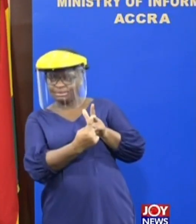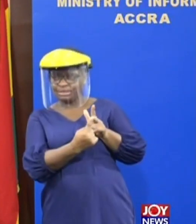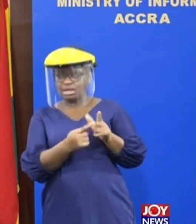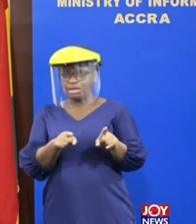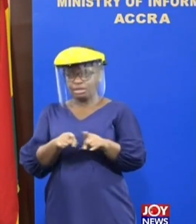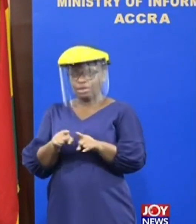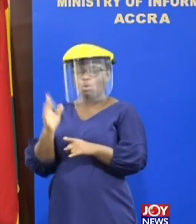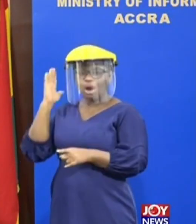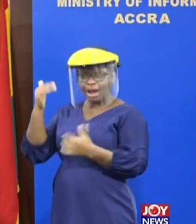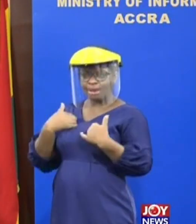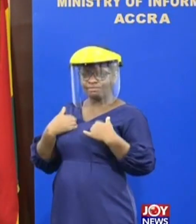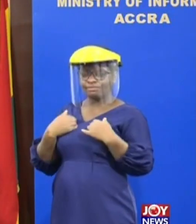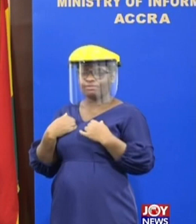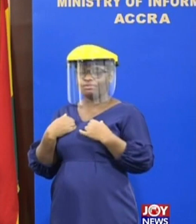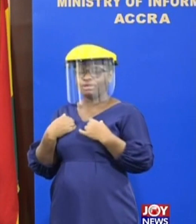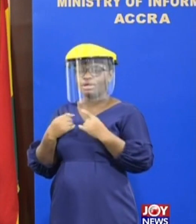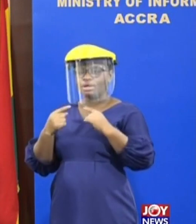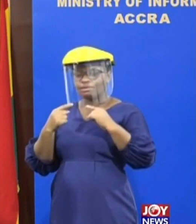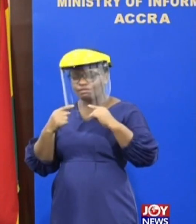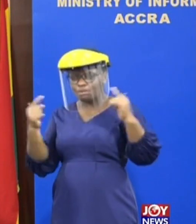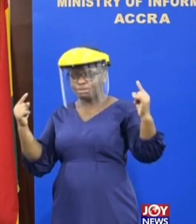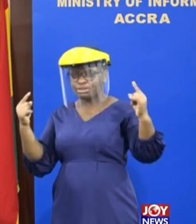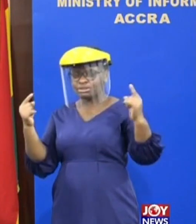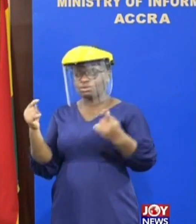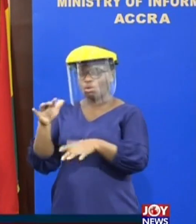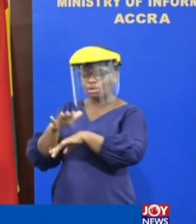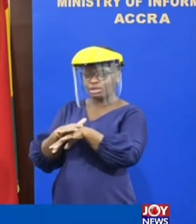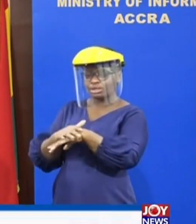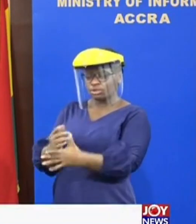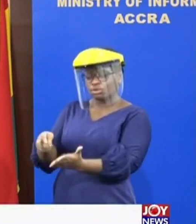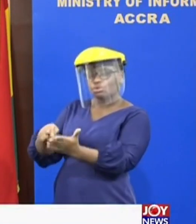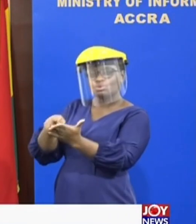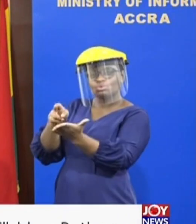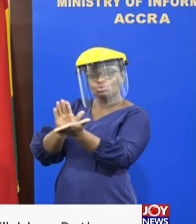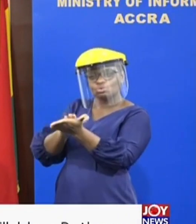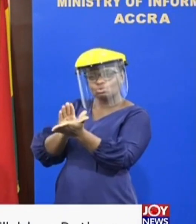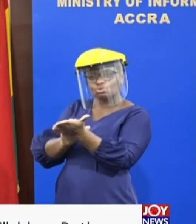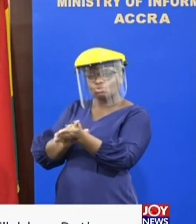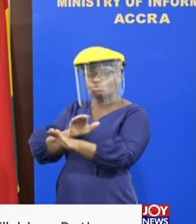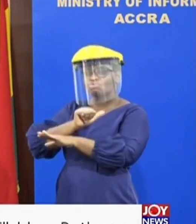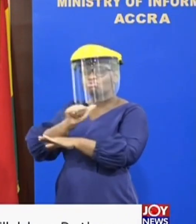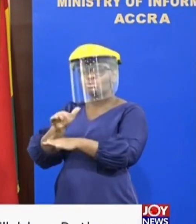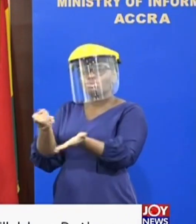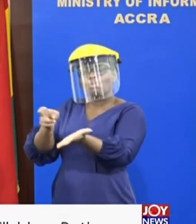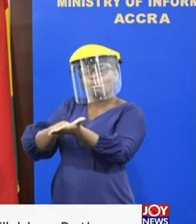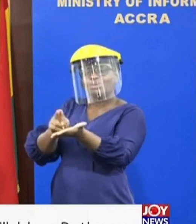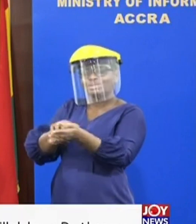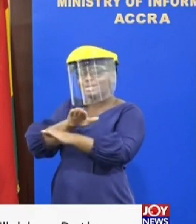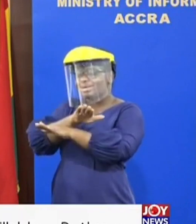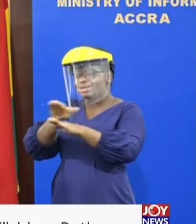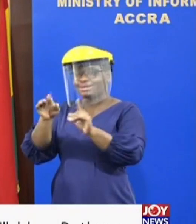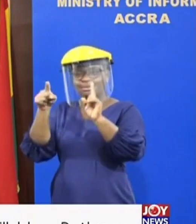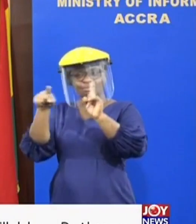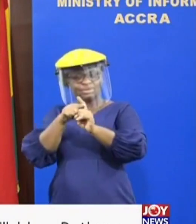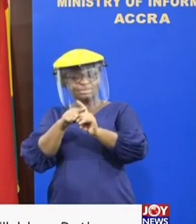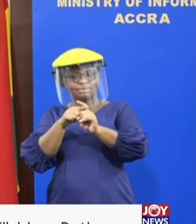press release on that. The schools that have not reported any case, it means that those